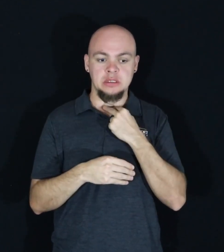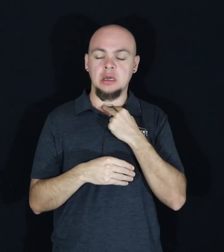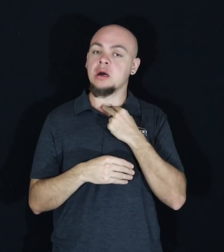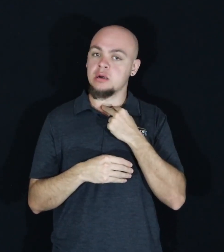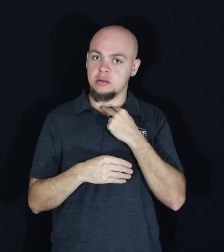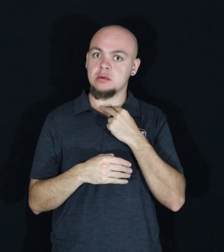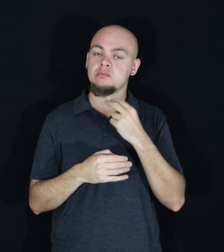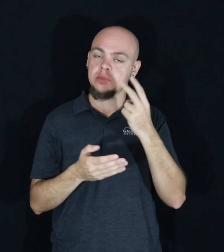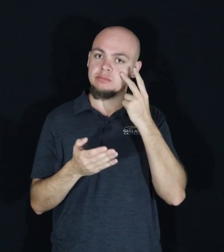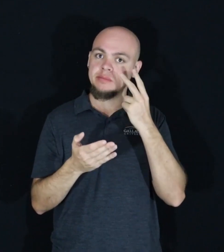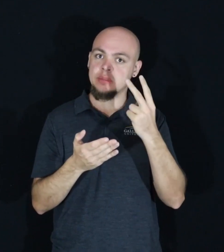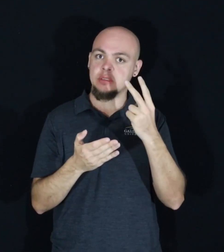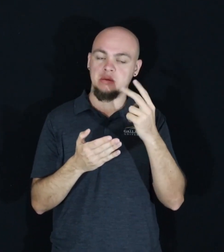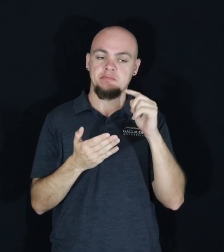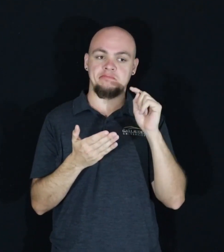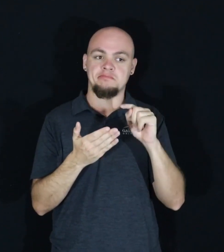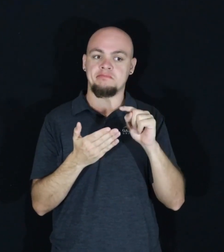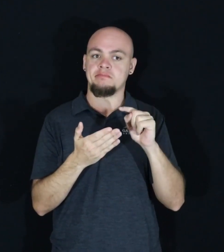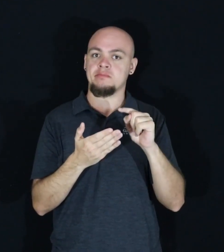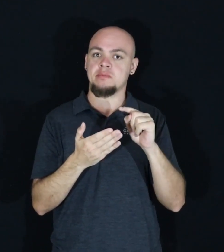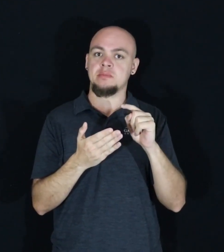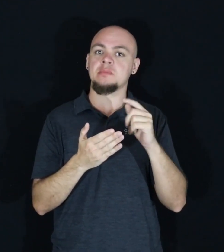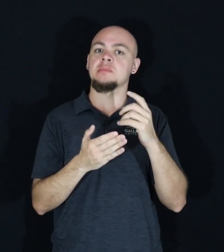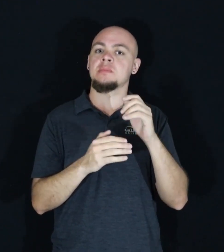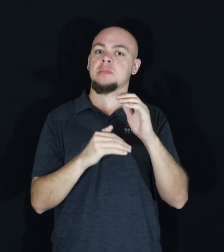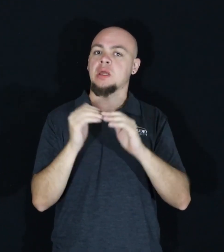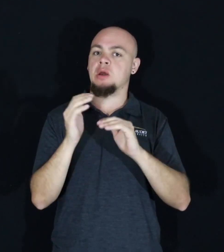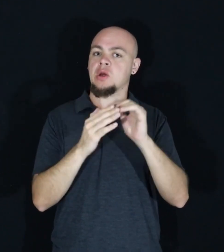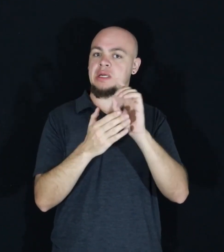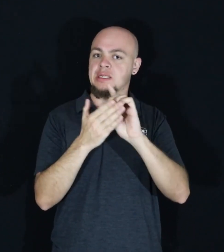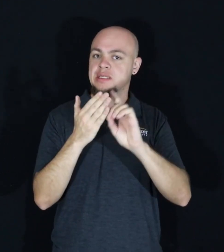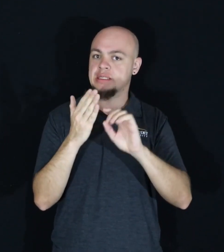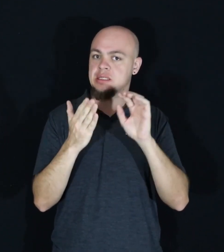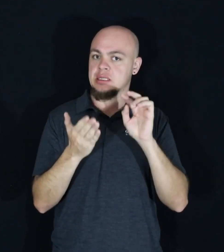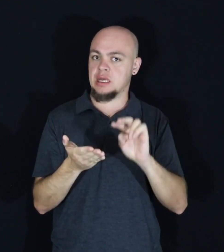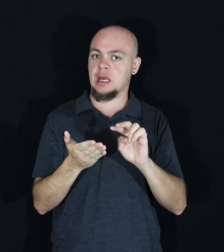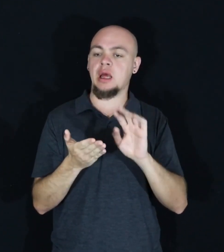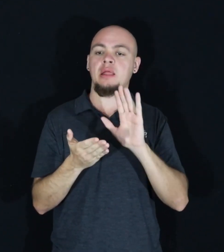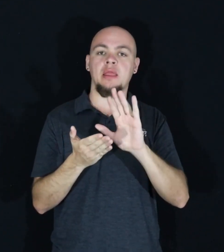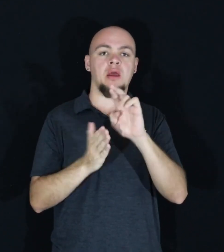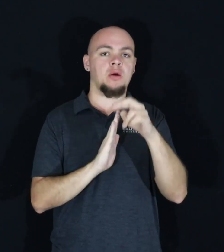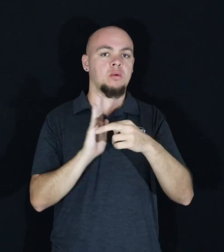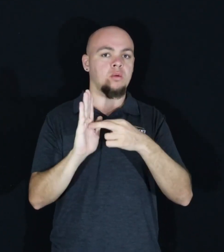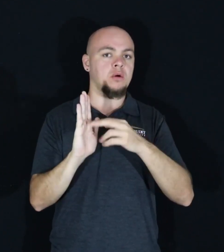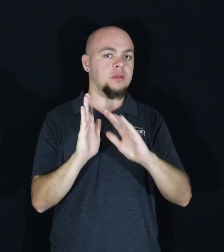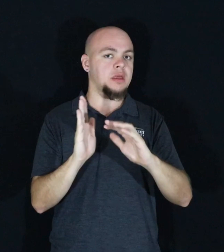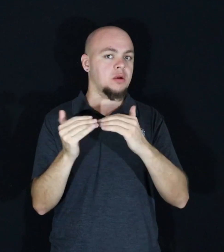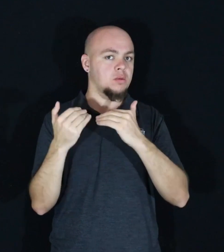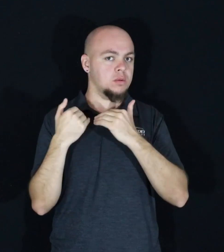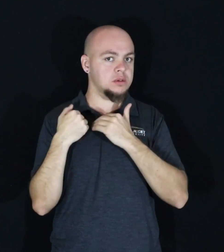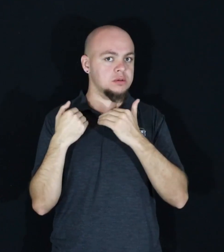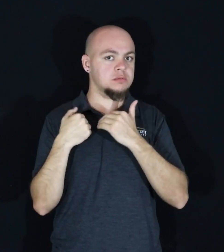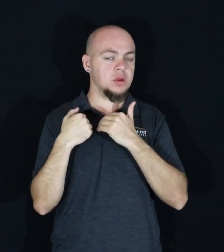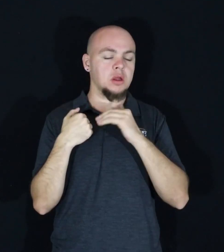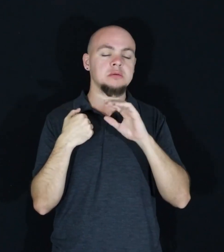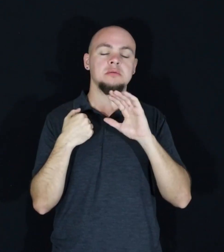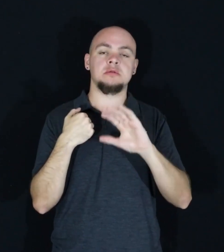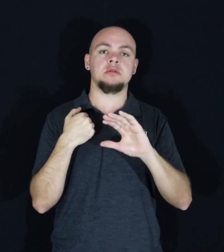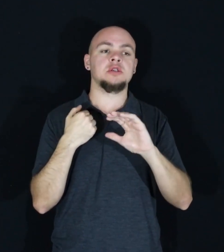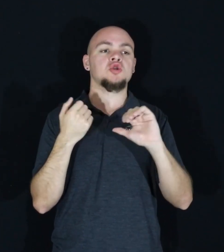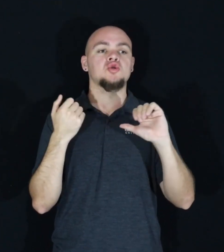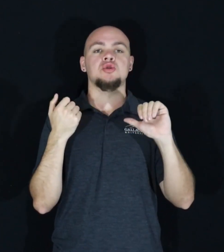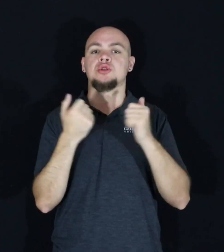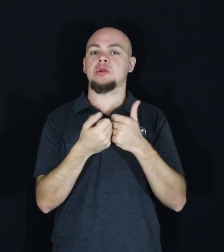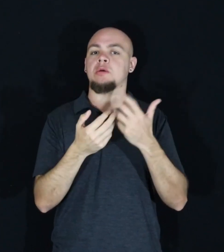we witnessed an amplification of the role of architects and their responsibility challenged to the call for an